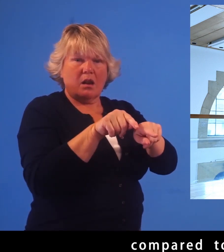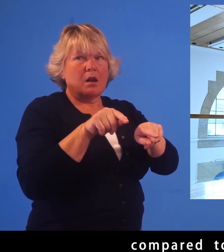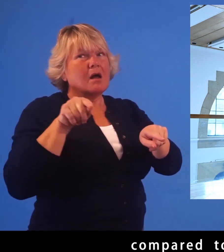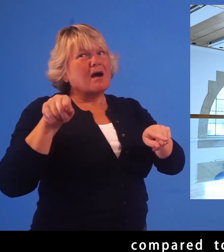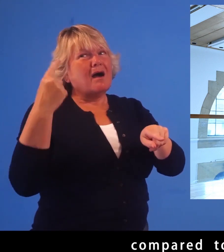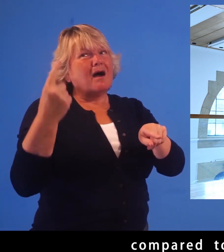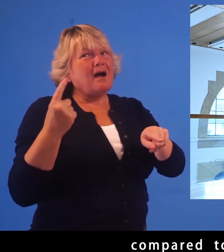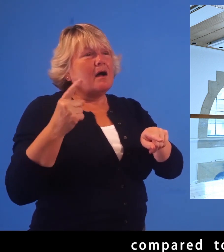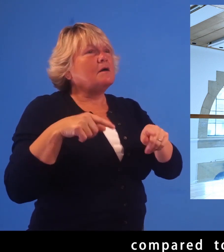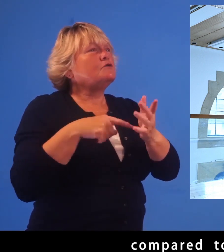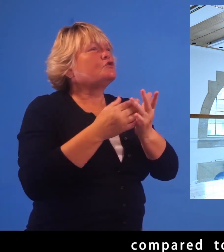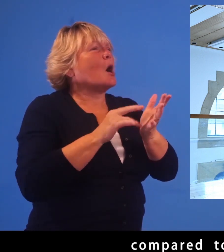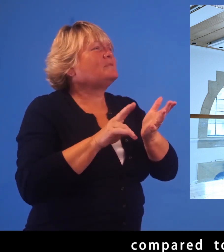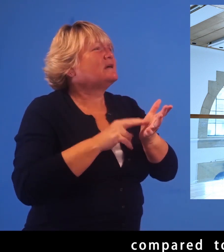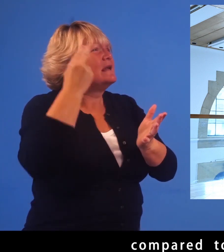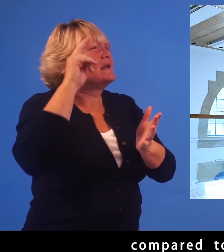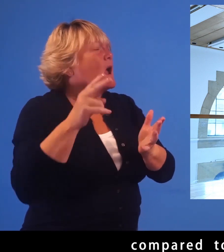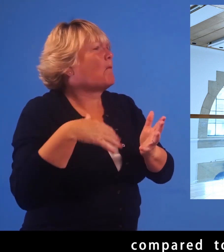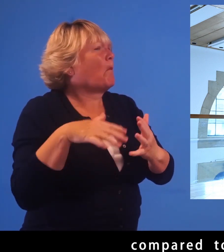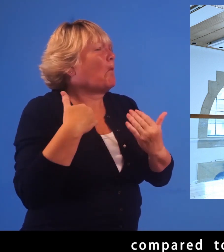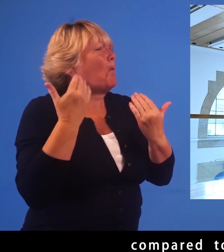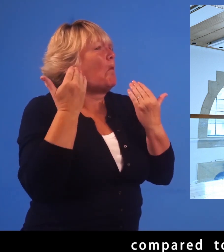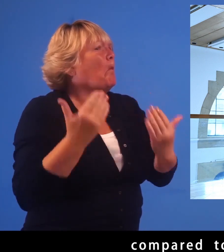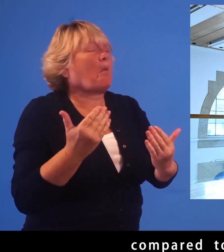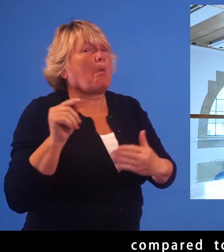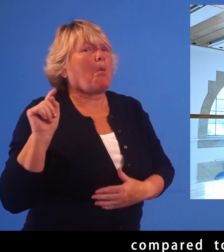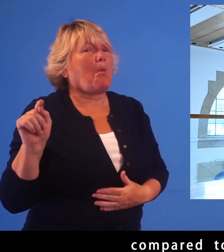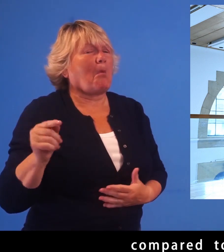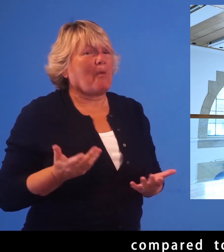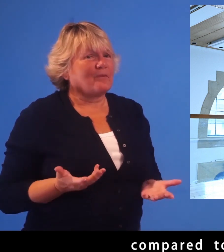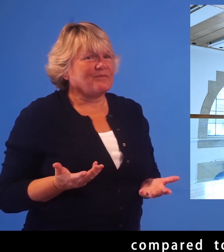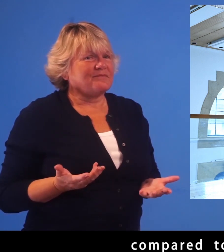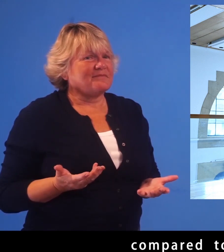compared to other artists associated with the Edinburgh School.